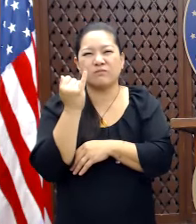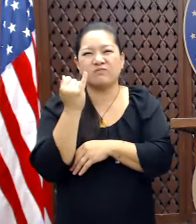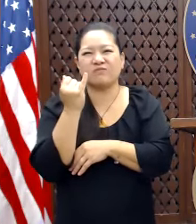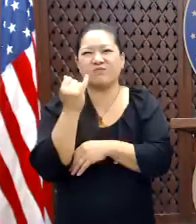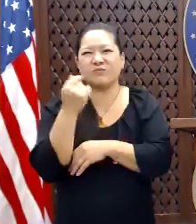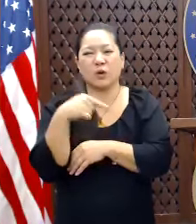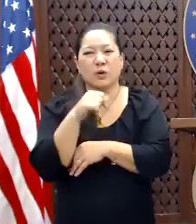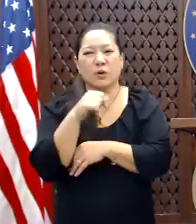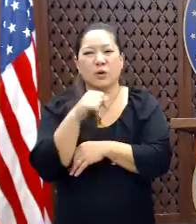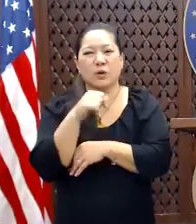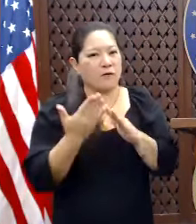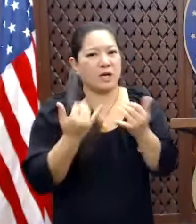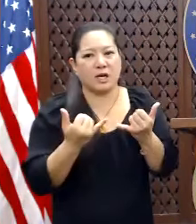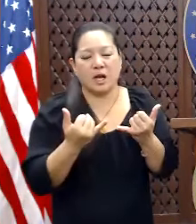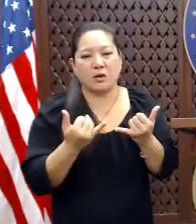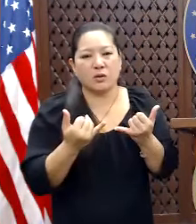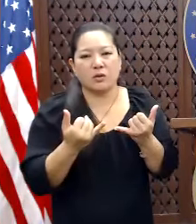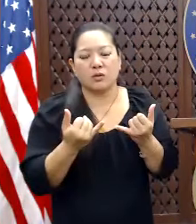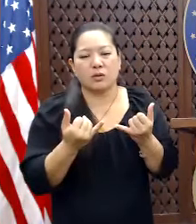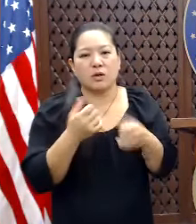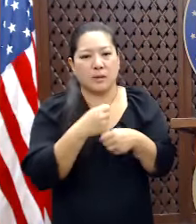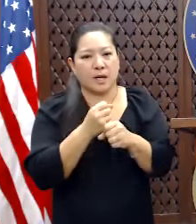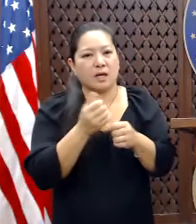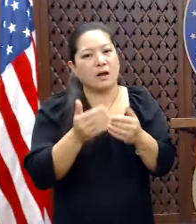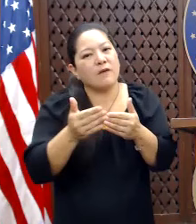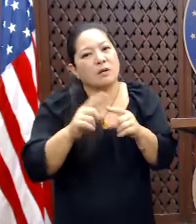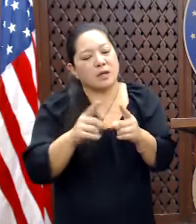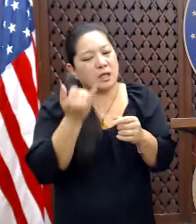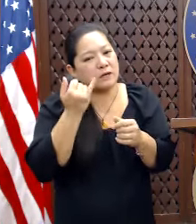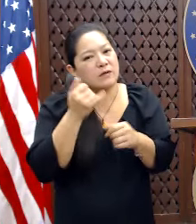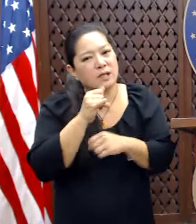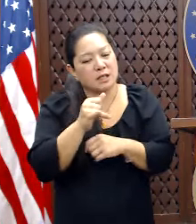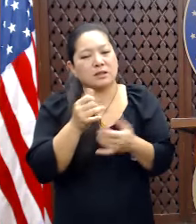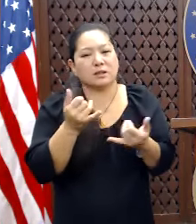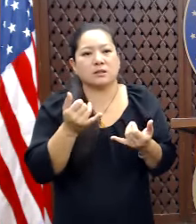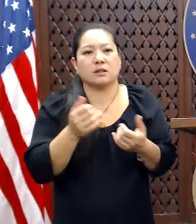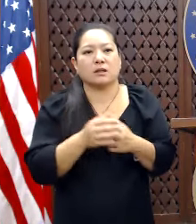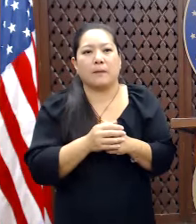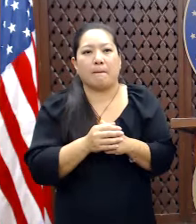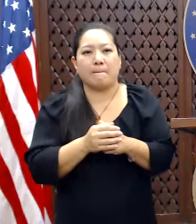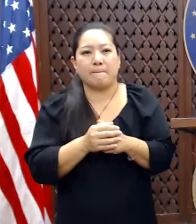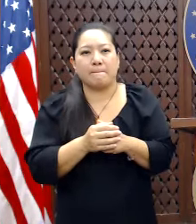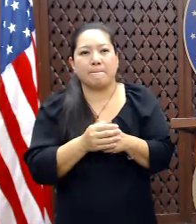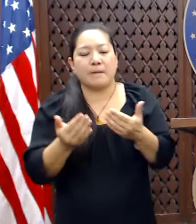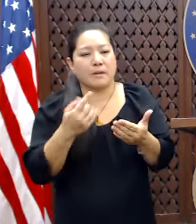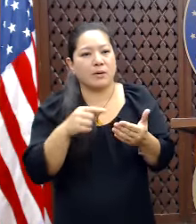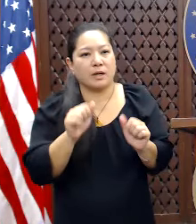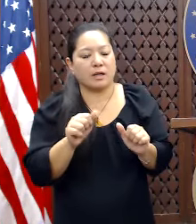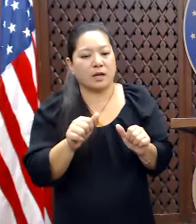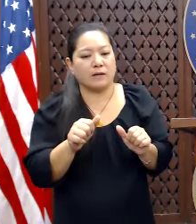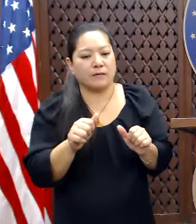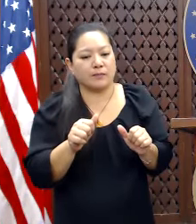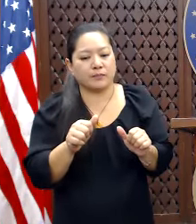an advance, I prefer to do it that way. And if it is so that they can directly just download, I know they're